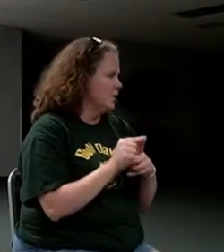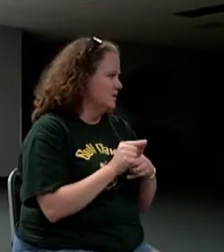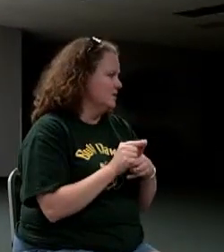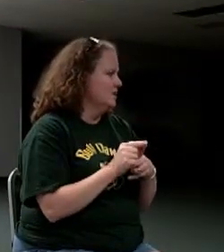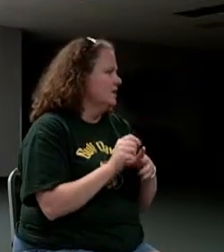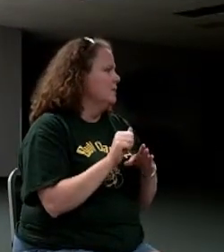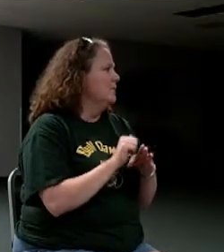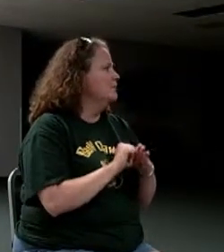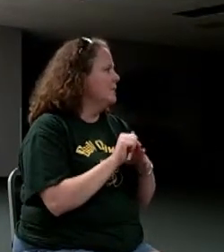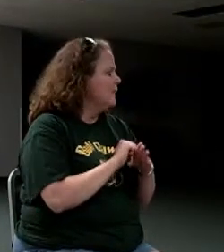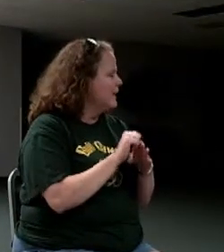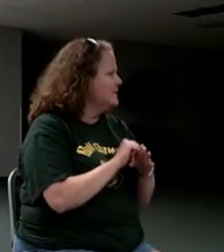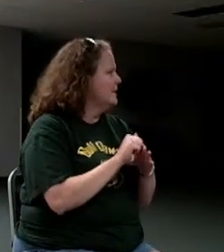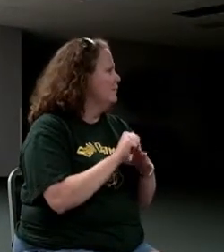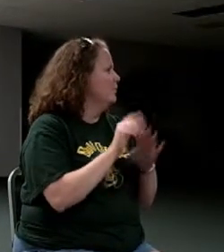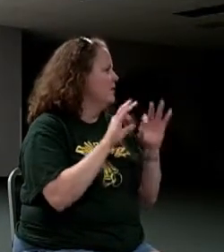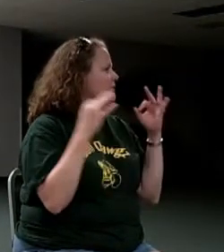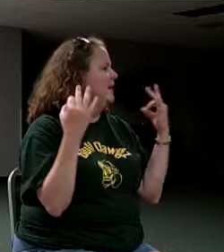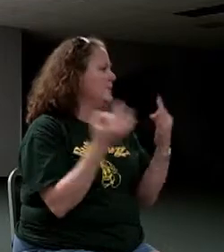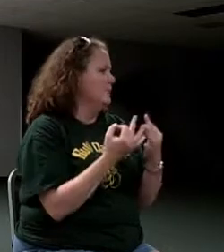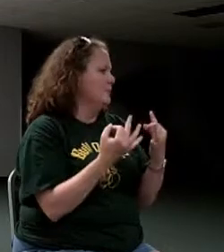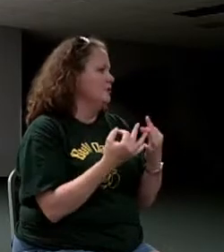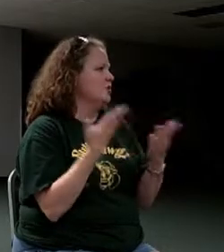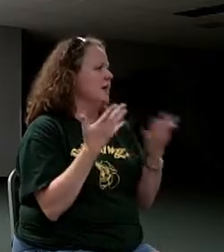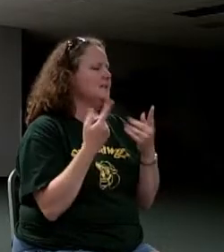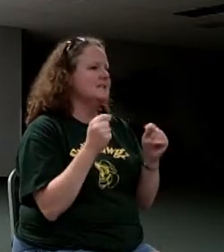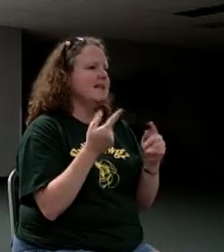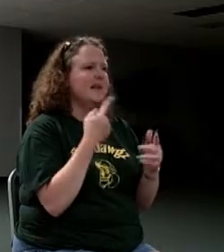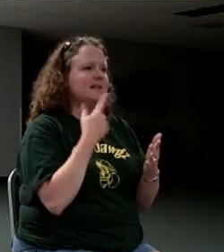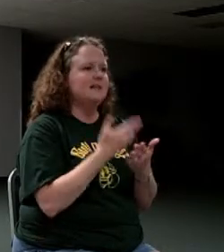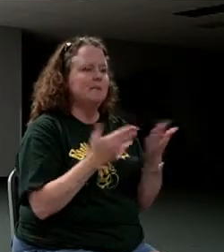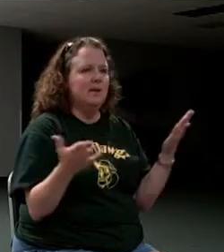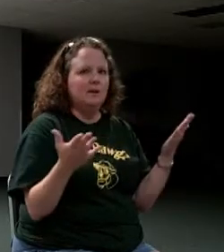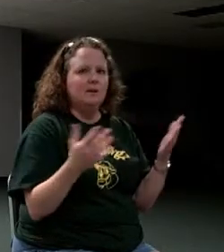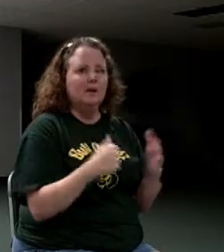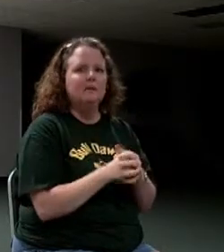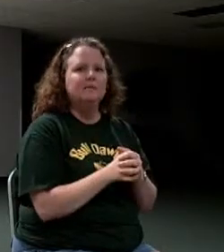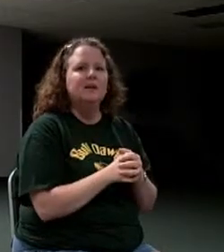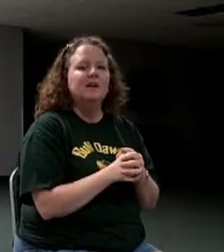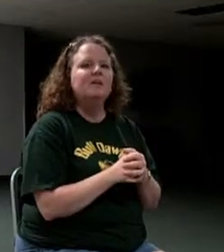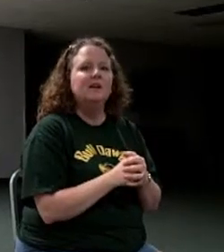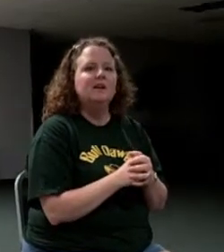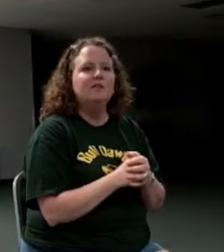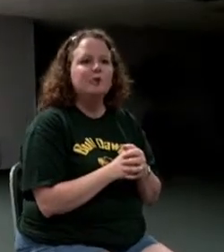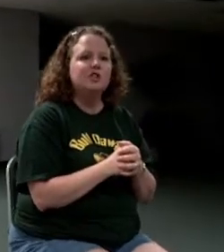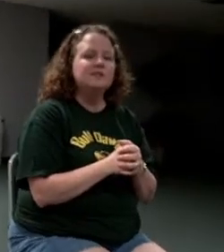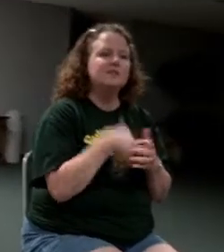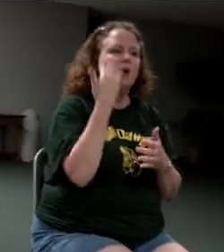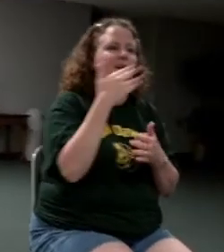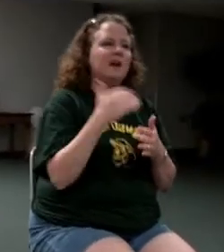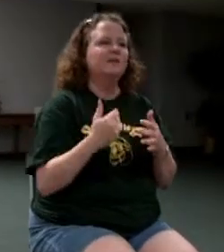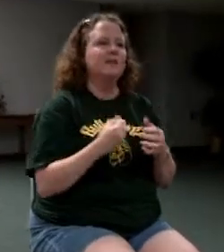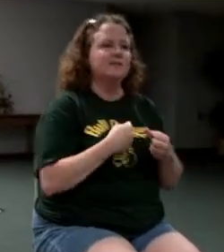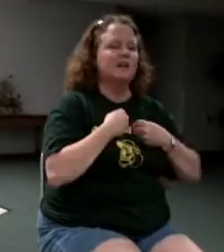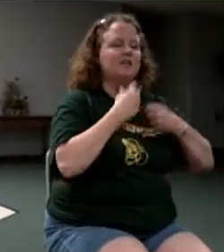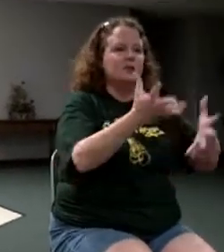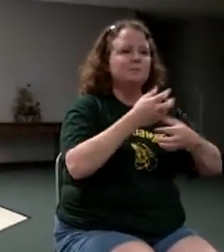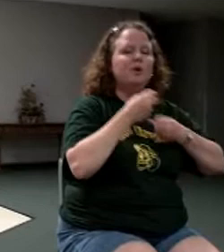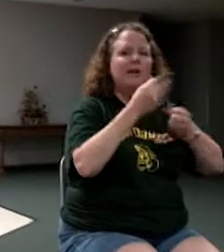words. Try practicing with your family members, trying to say something. Even if you're just going down the list and you're just putting it